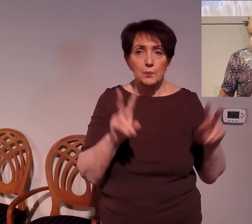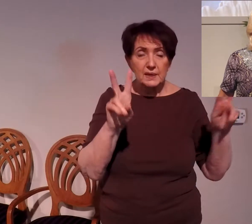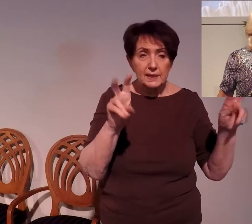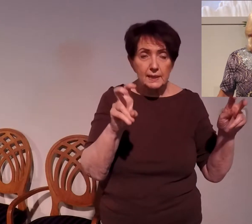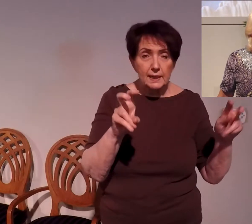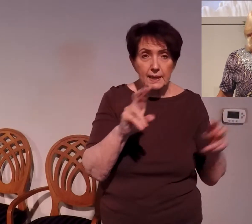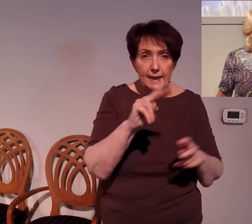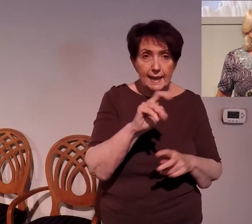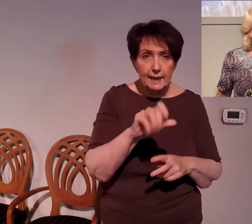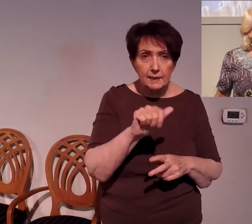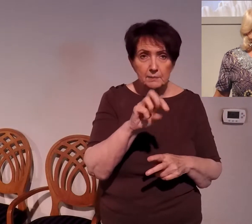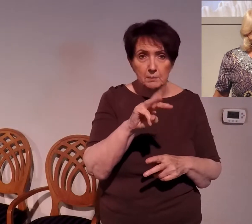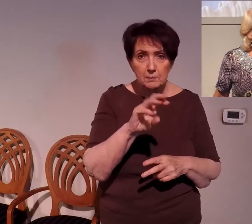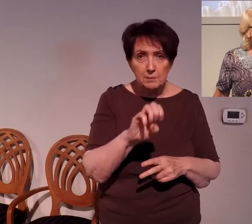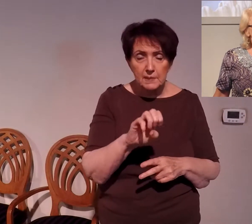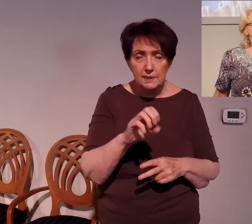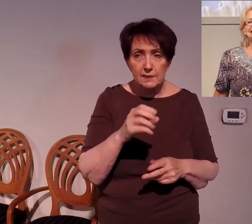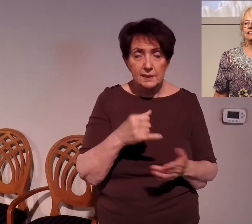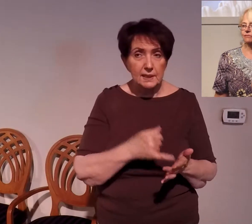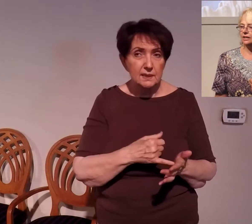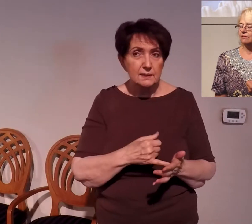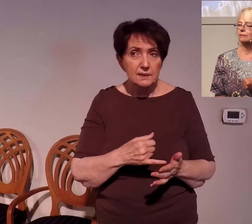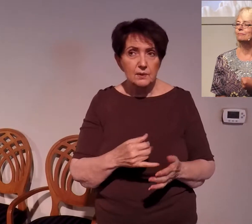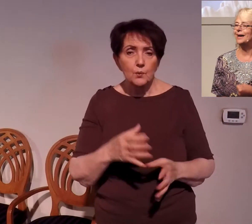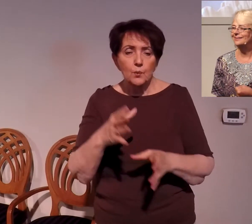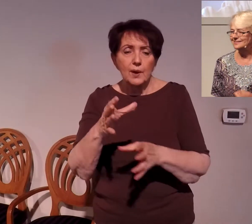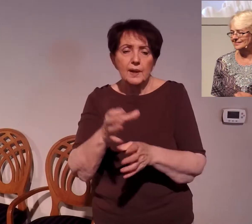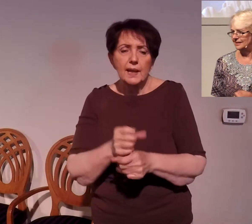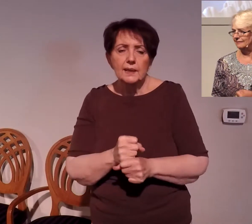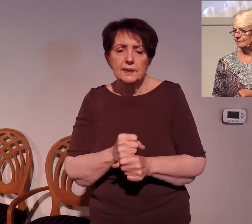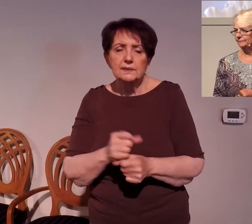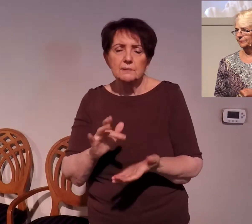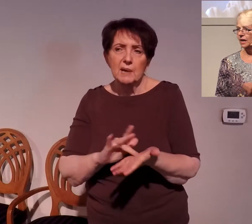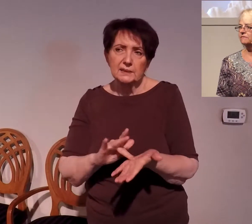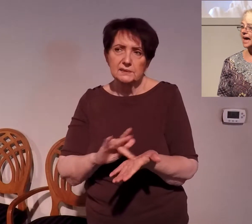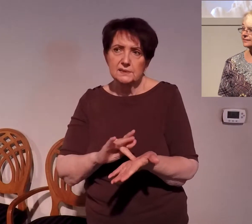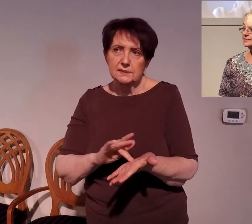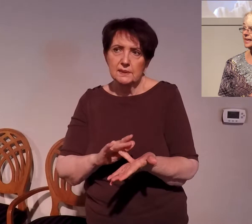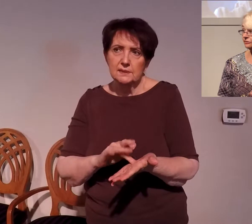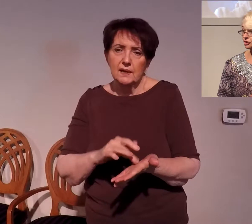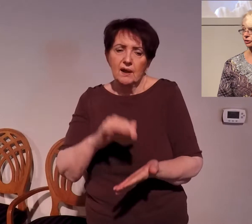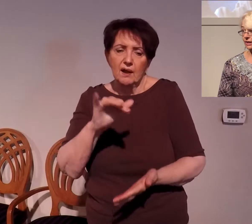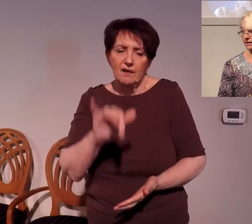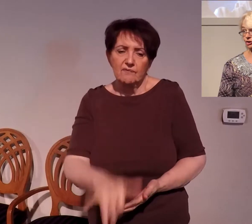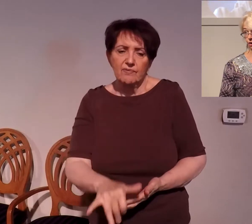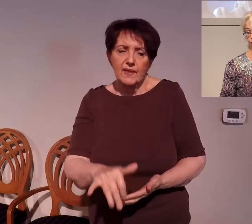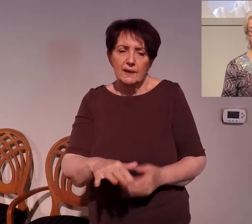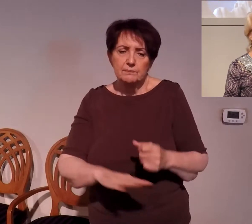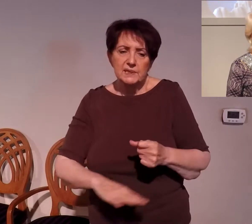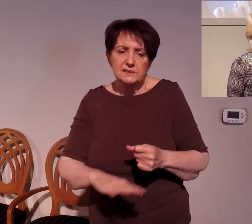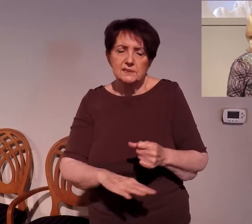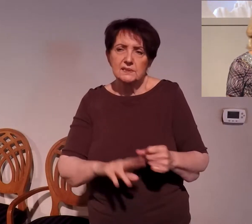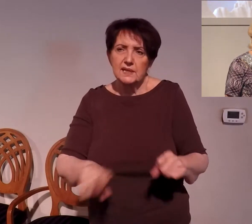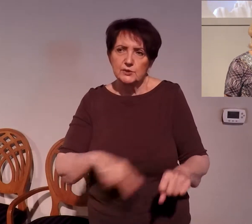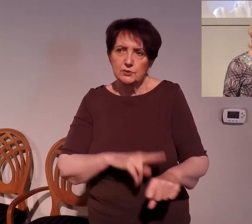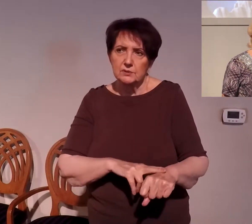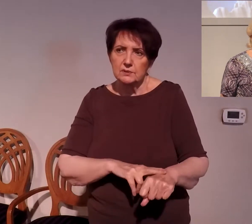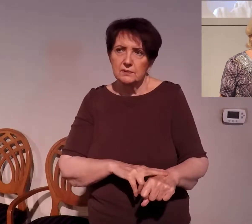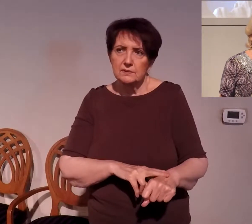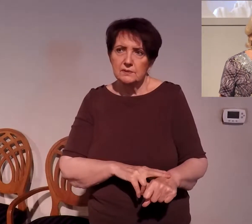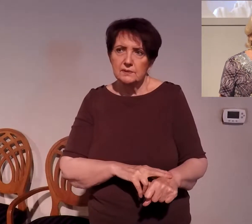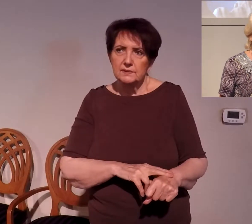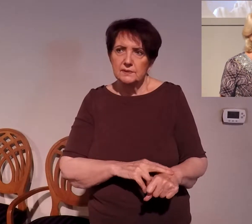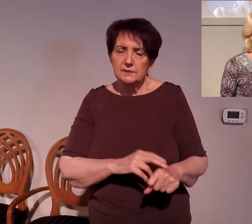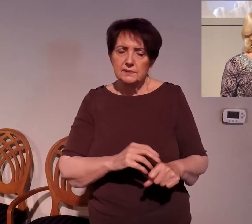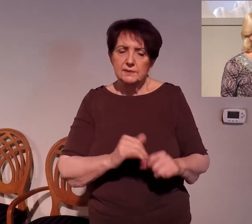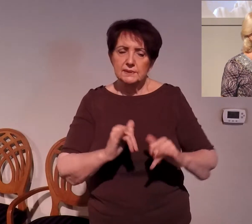we are receiving the medicine of that essential nature in exactly the